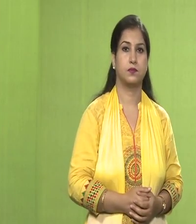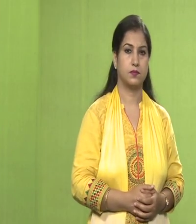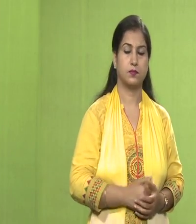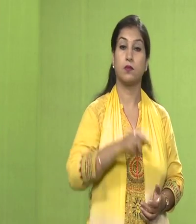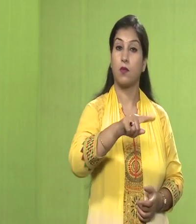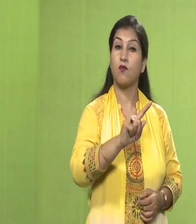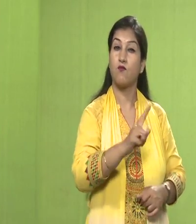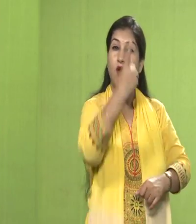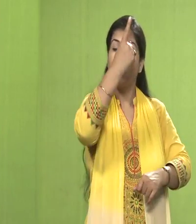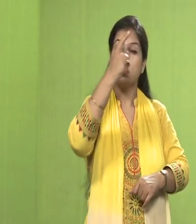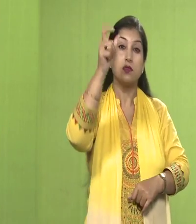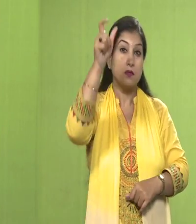was the first explorer